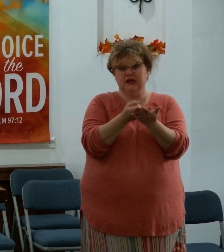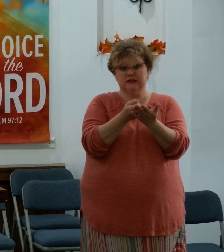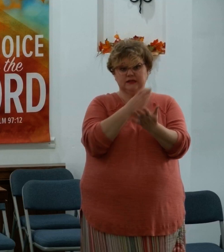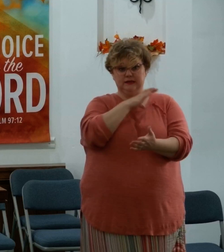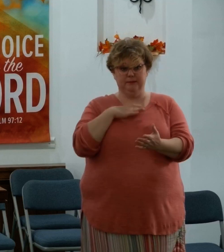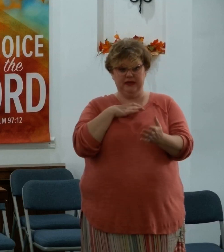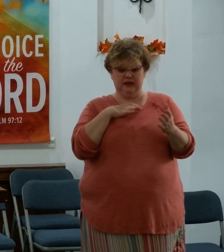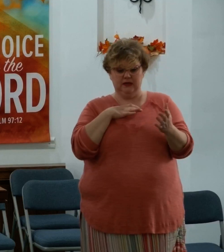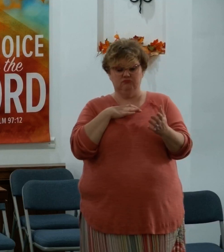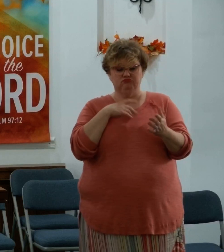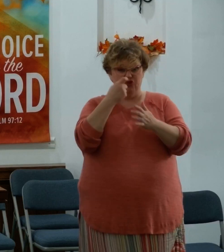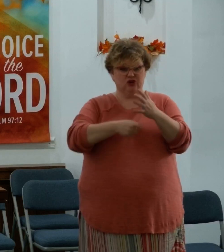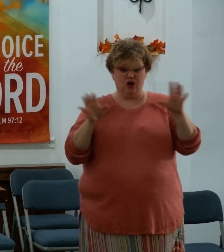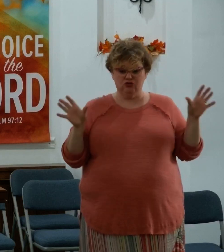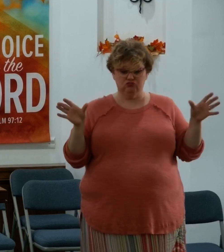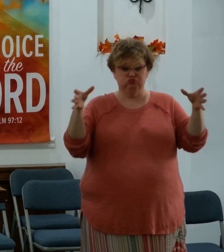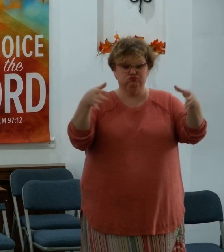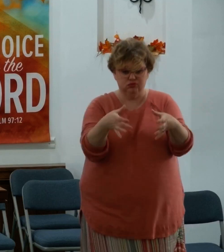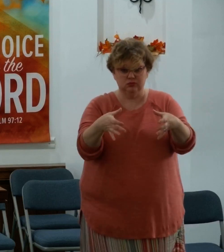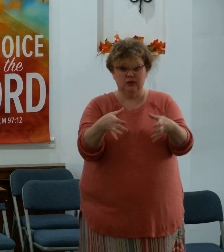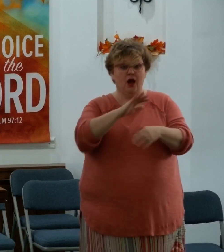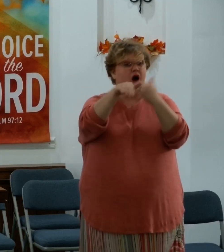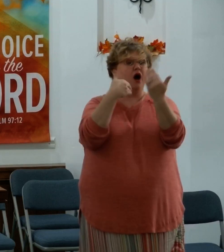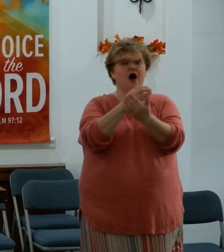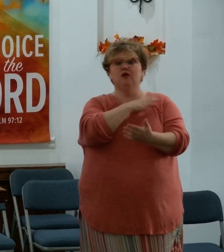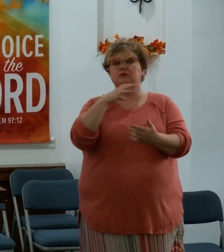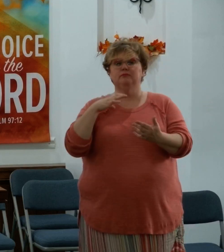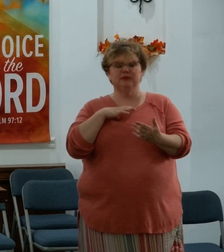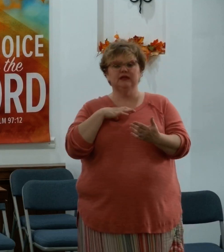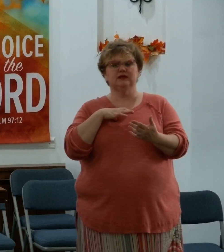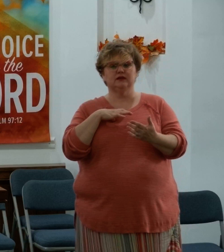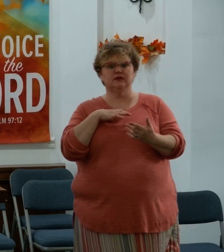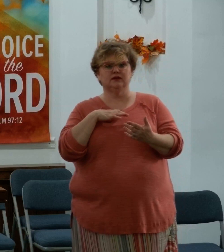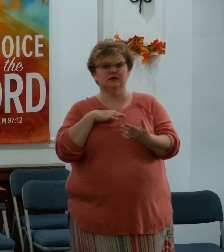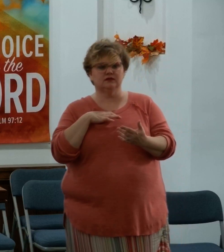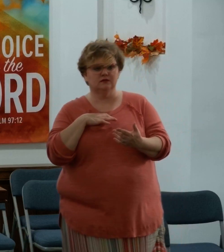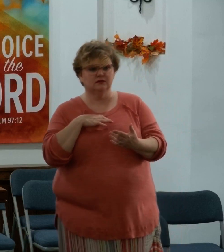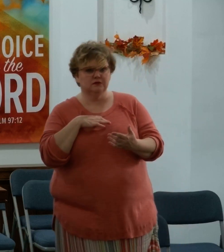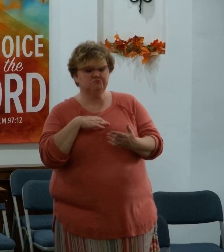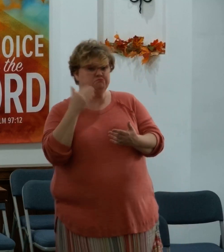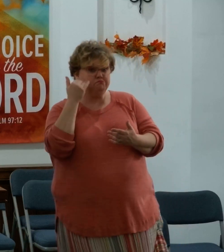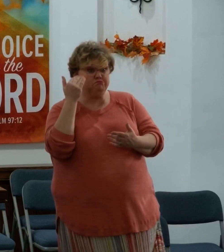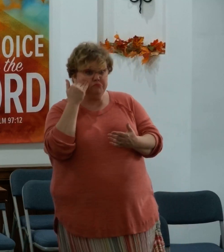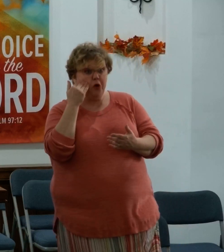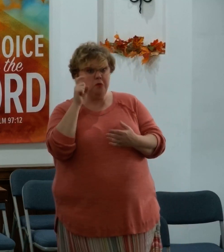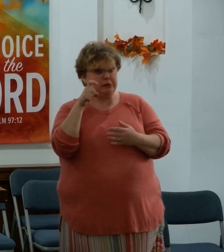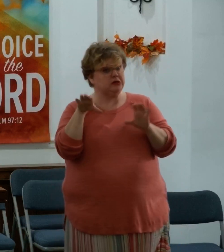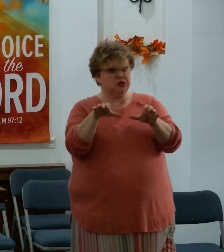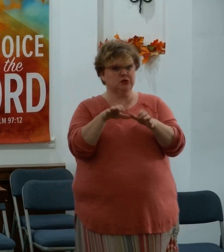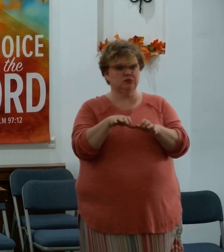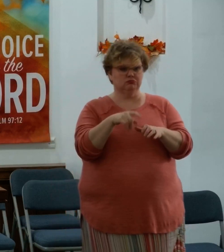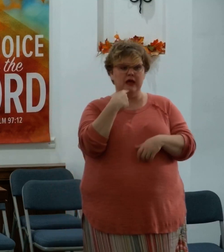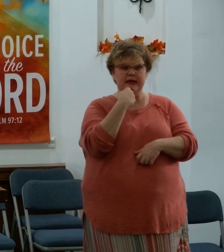of those costs. And then when all the committees have received a word from God about their respective ministries, they will tell the